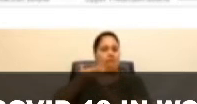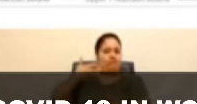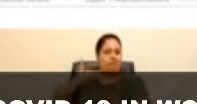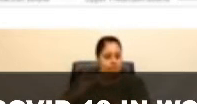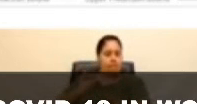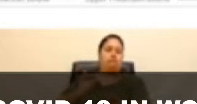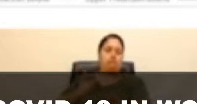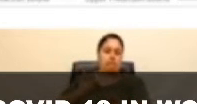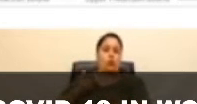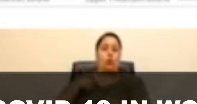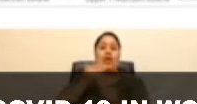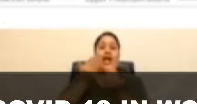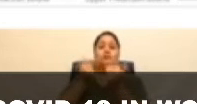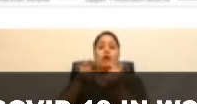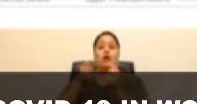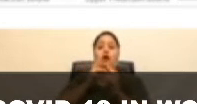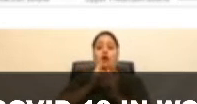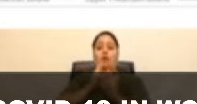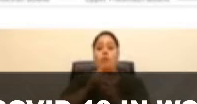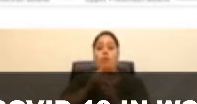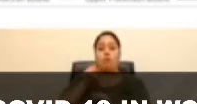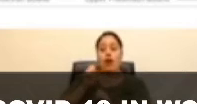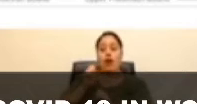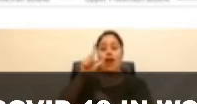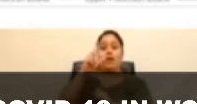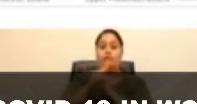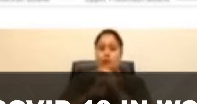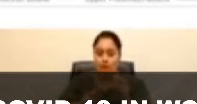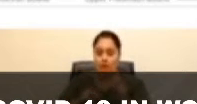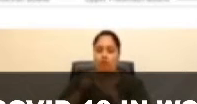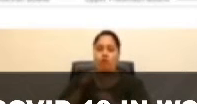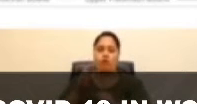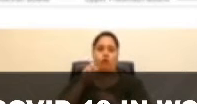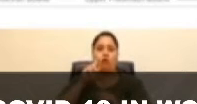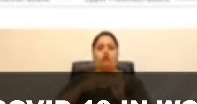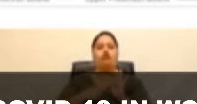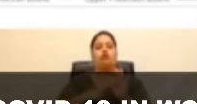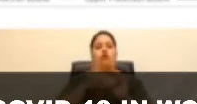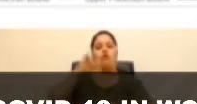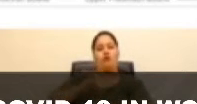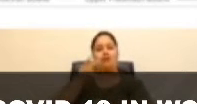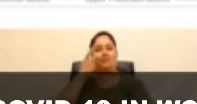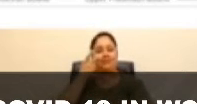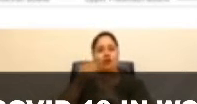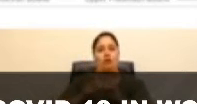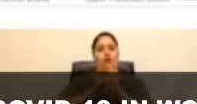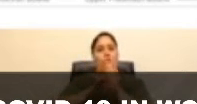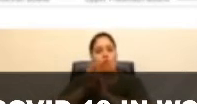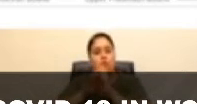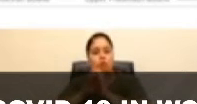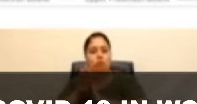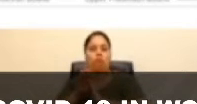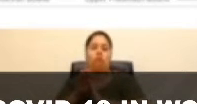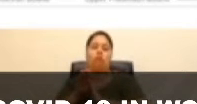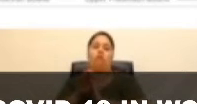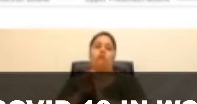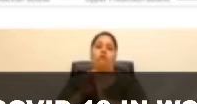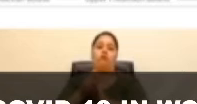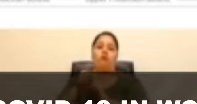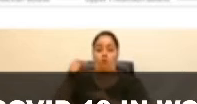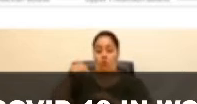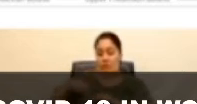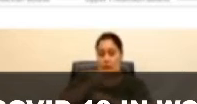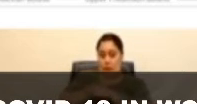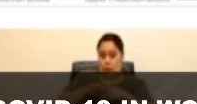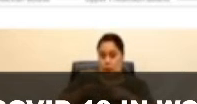the report that's coming out next week to show an increase for this week that we're in.